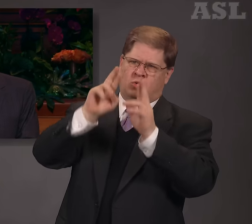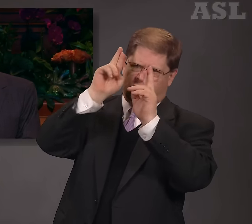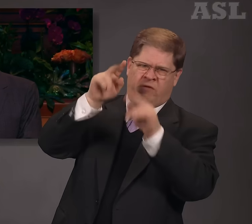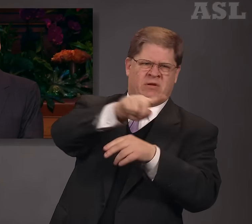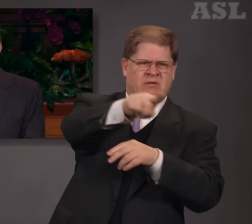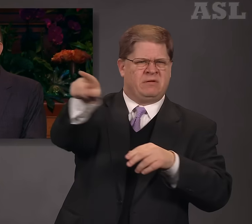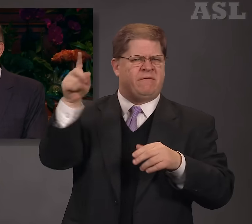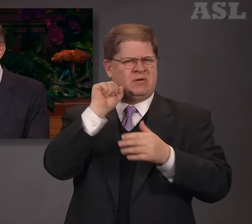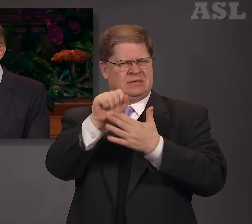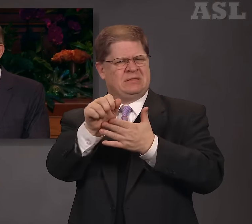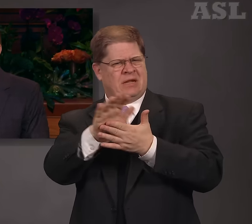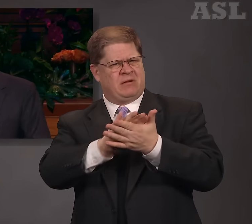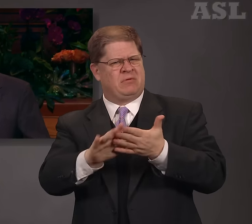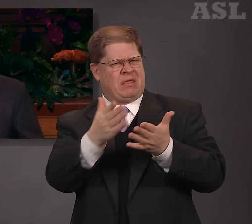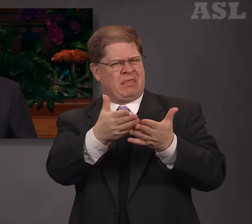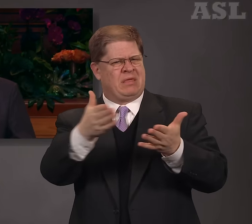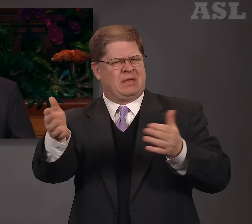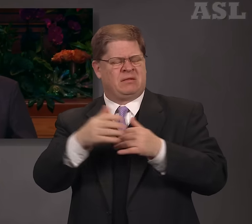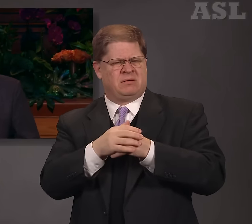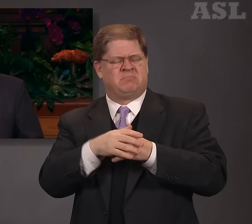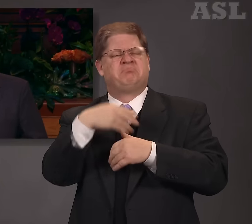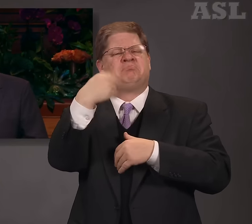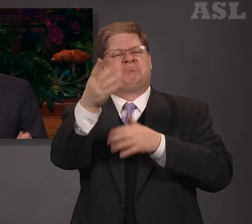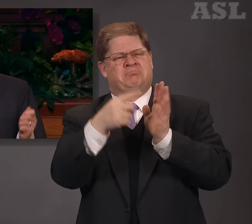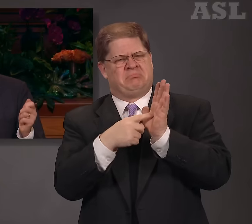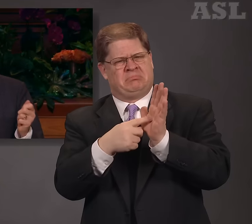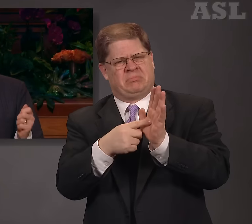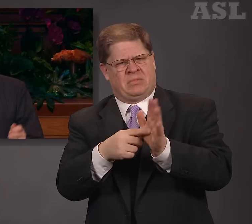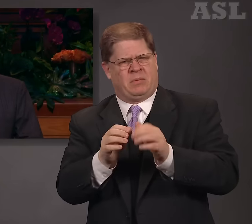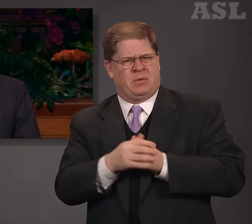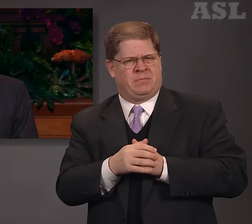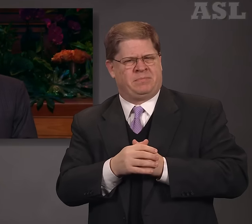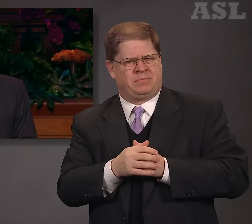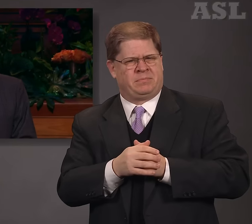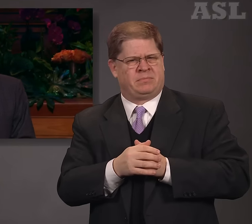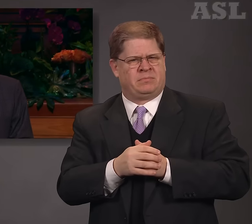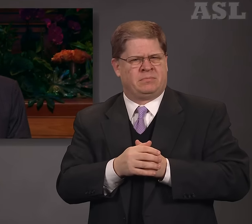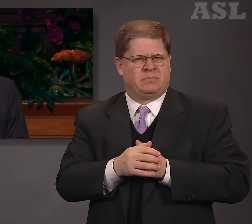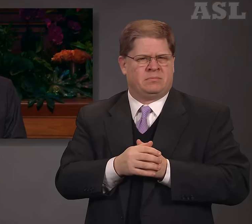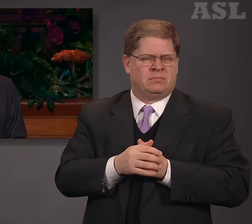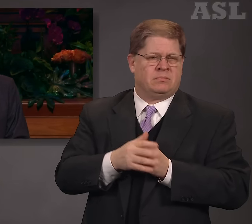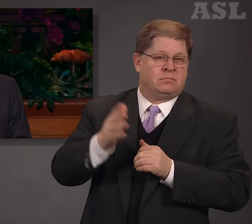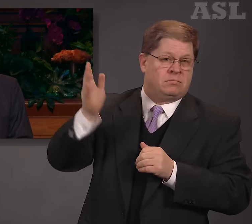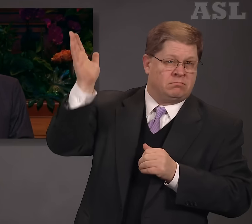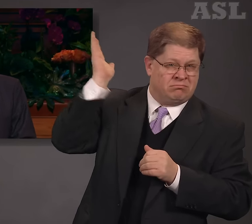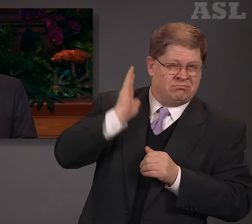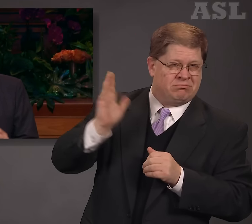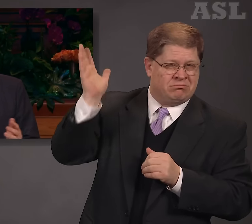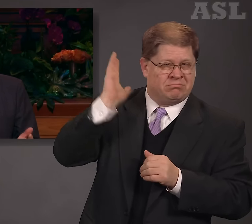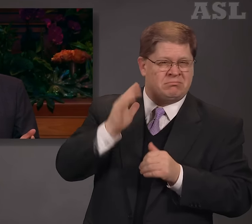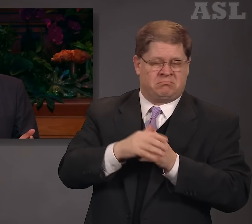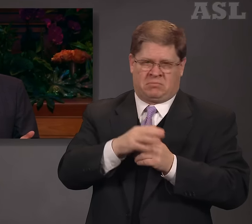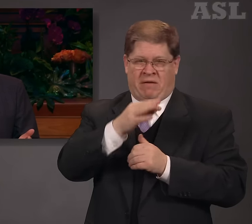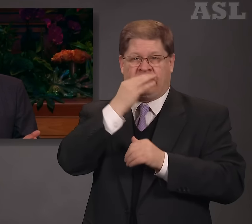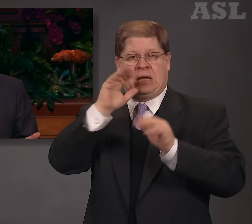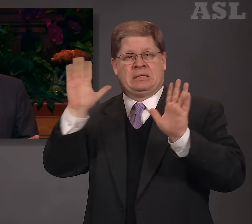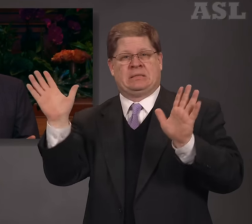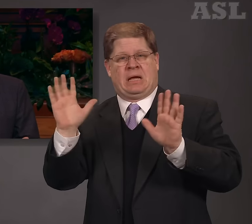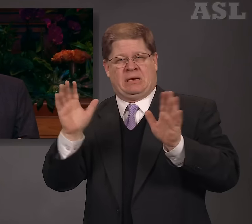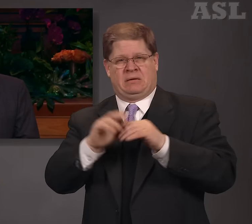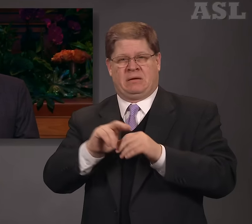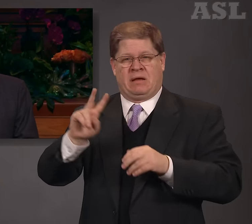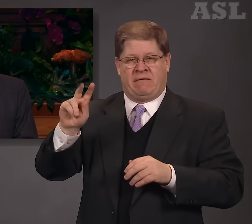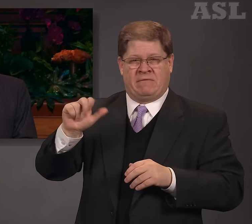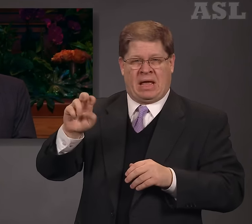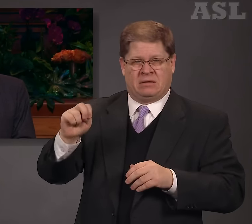showing reverence for things sacred. Consider this tender example. It was Fast Sunday as Vance and